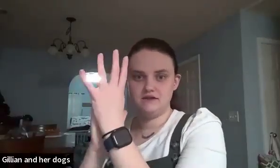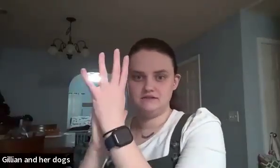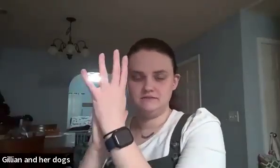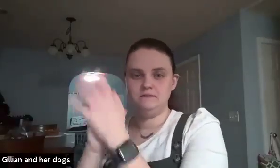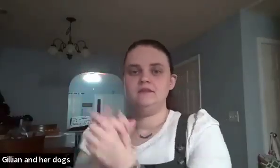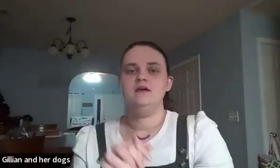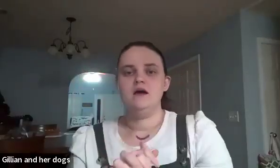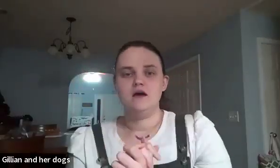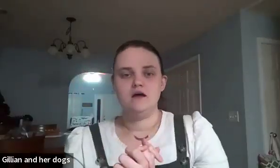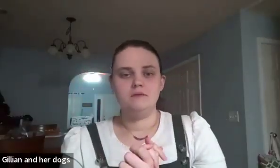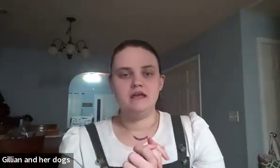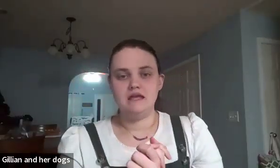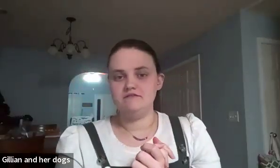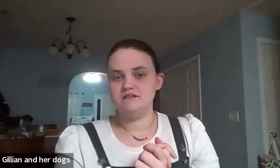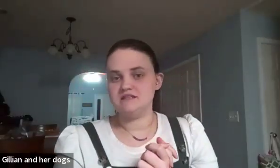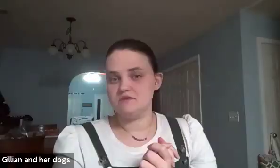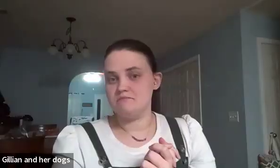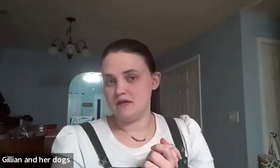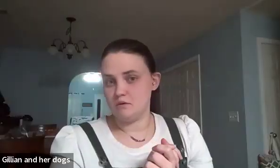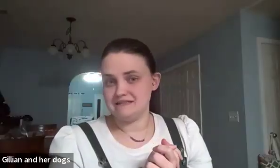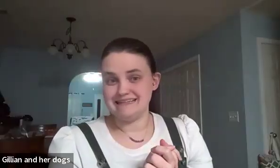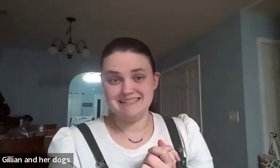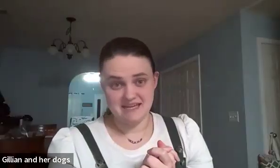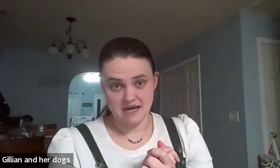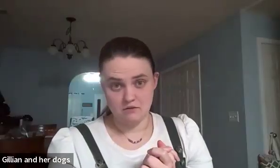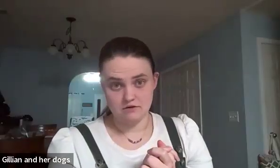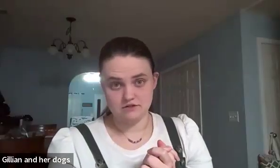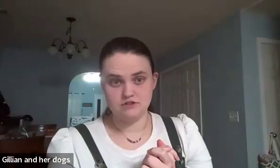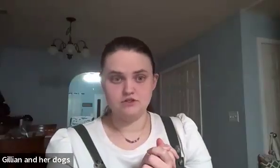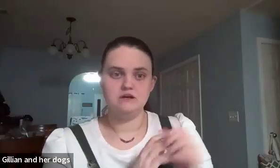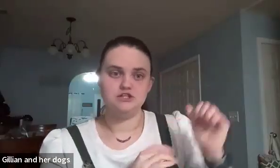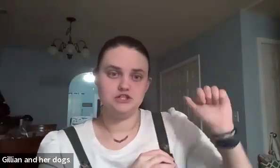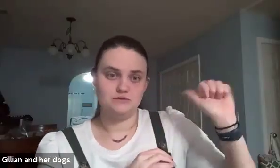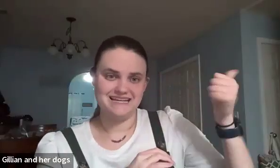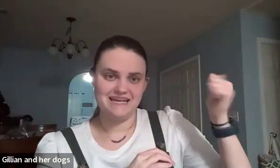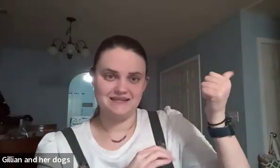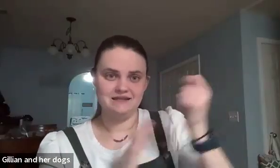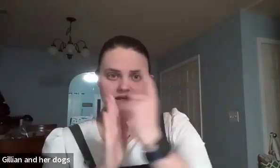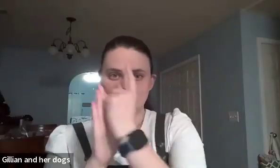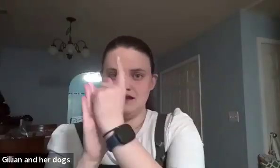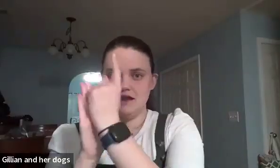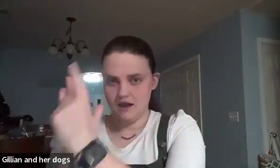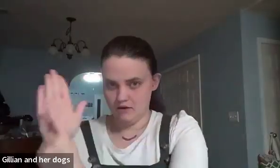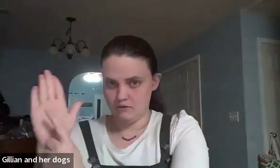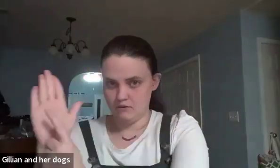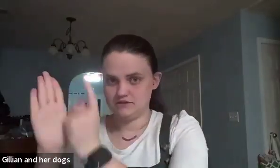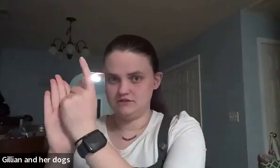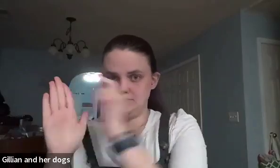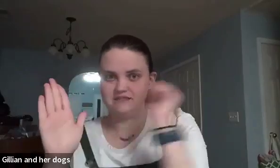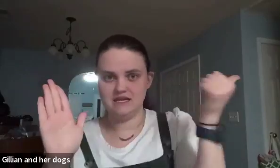that. If it's something big where it's like 10 hours, you can just go 10 hours. So